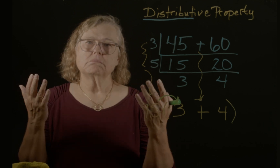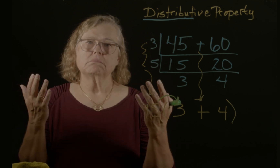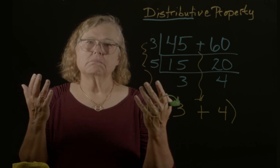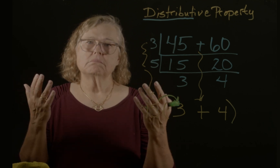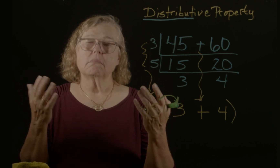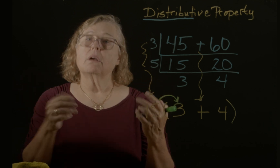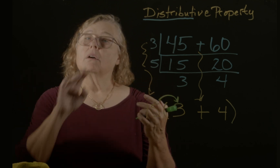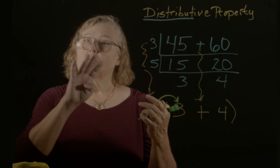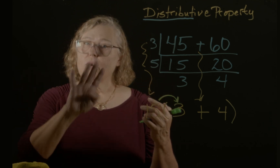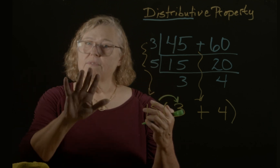15 times 3 is what?